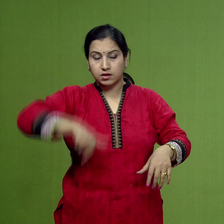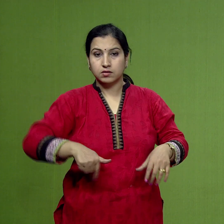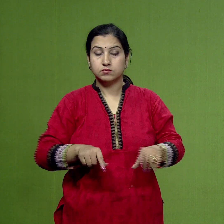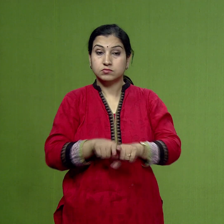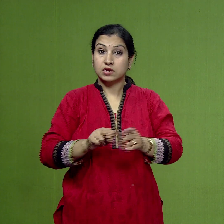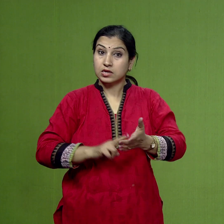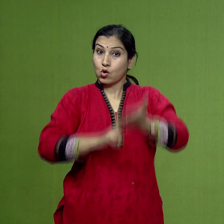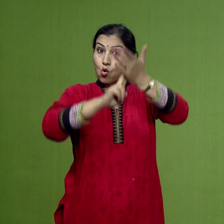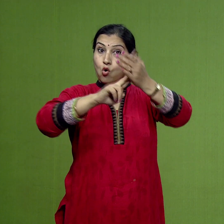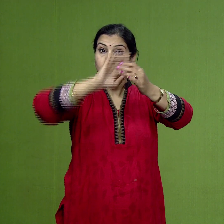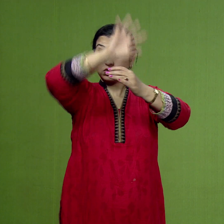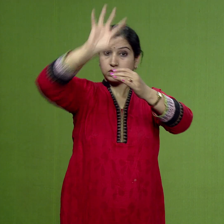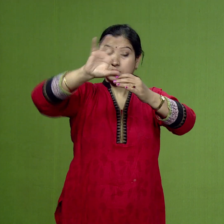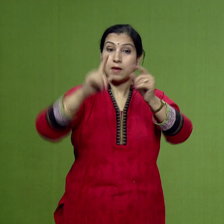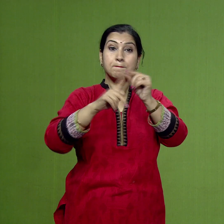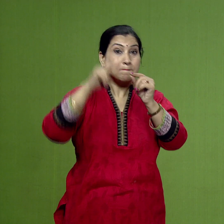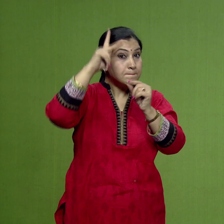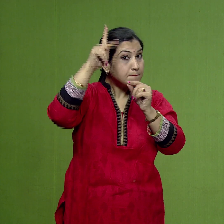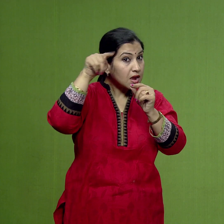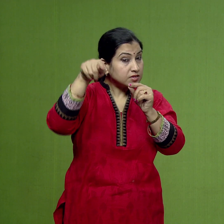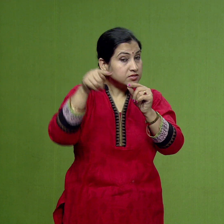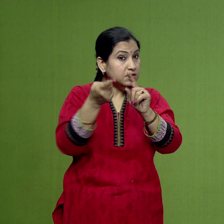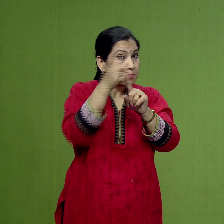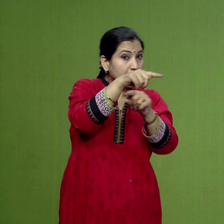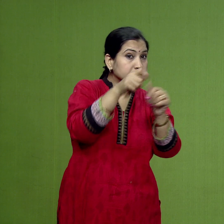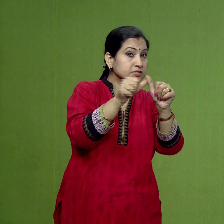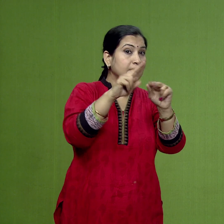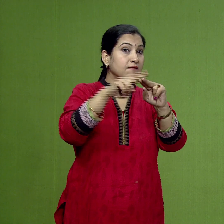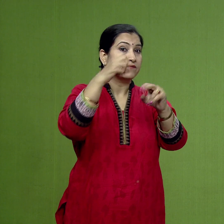Towards its northwest is Pakistan and Afghanistan.